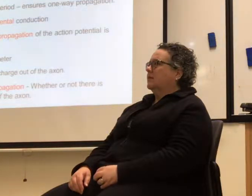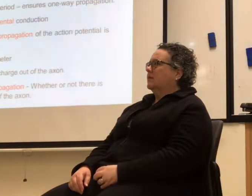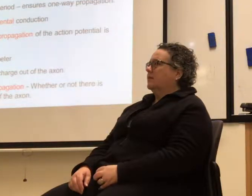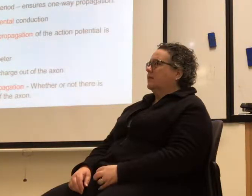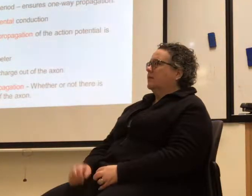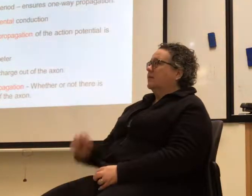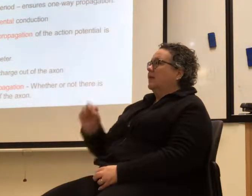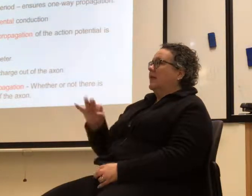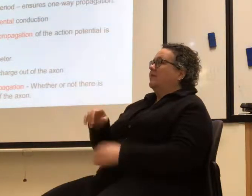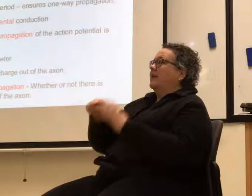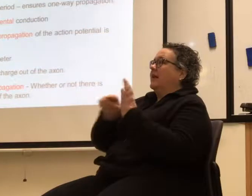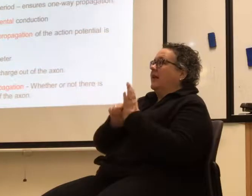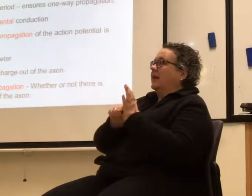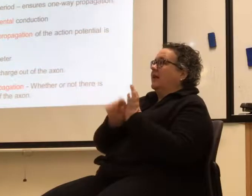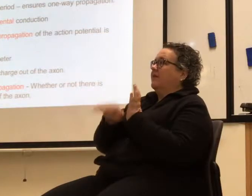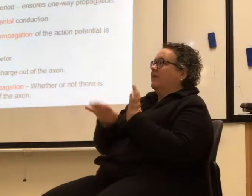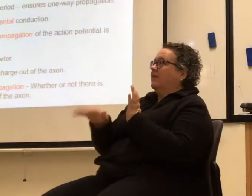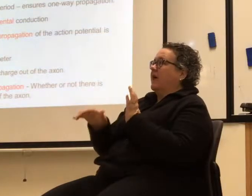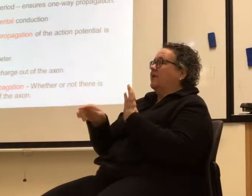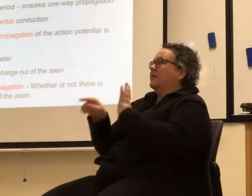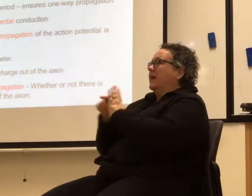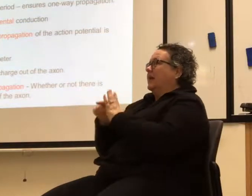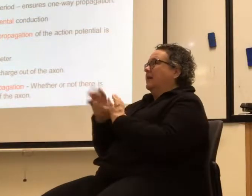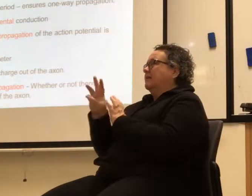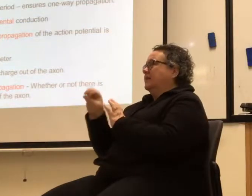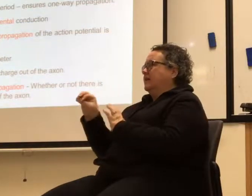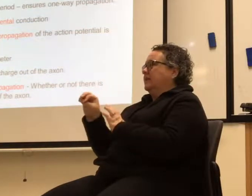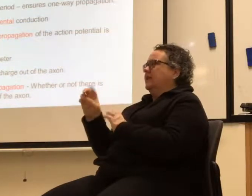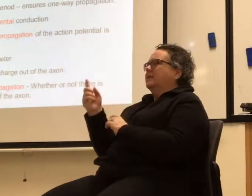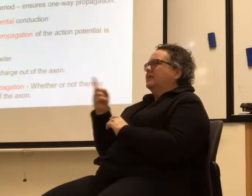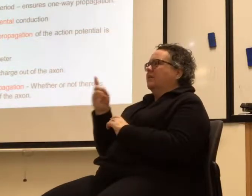If negative 55 or negative 60, something like that,